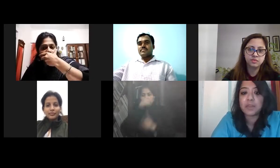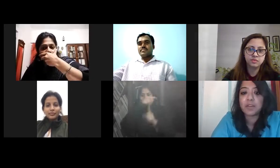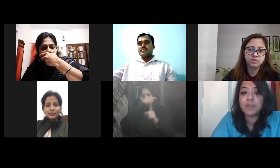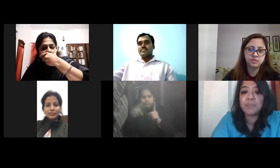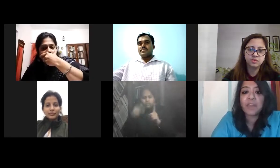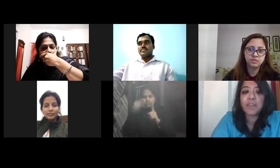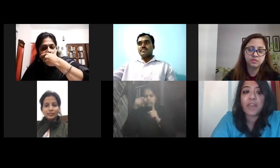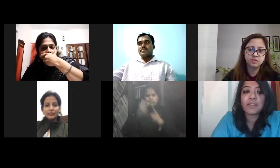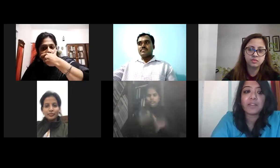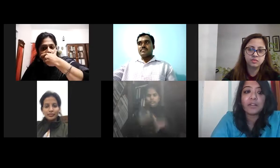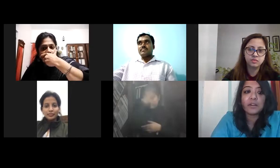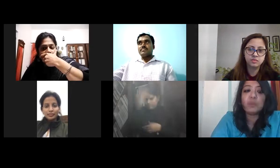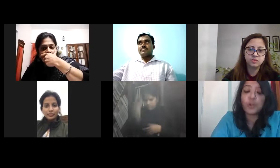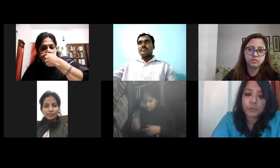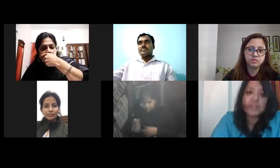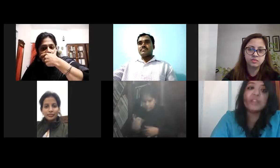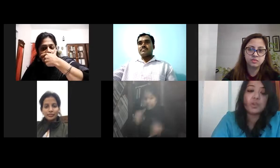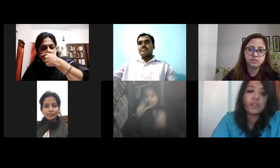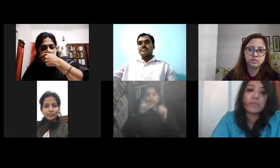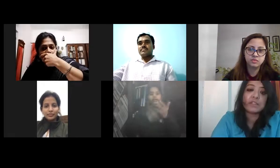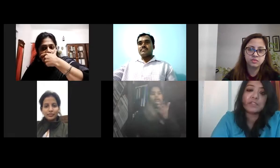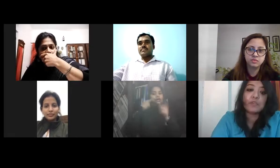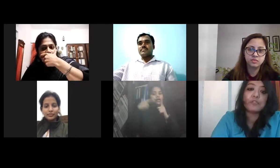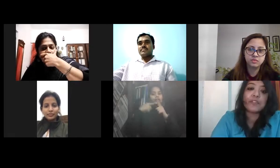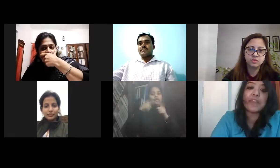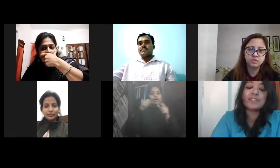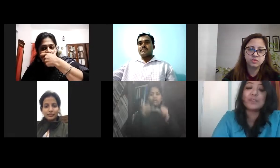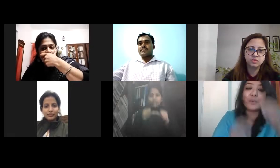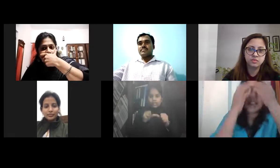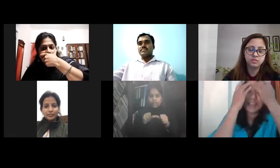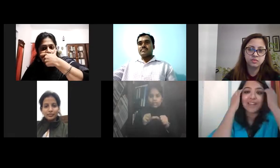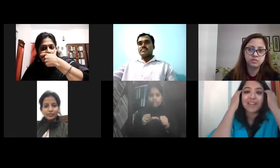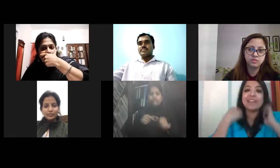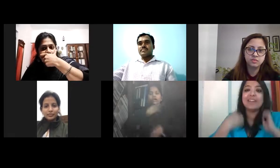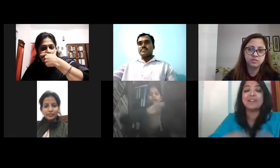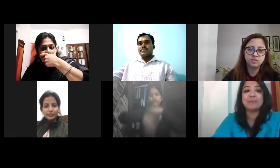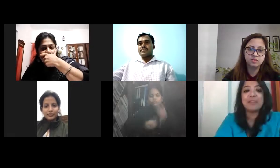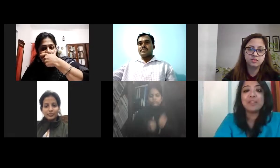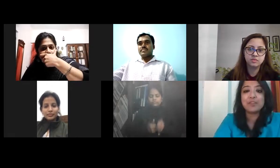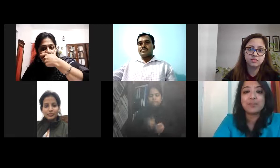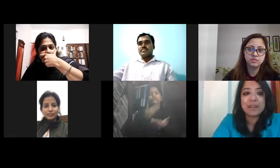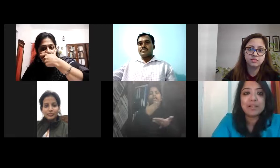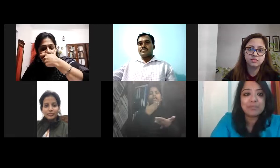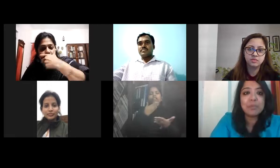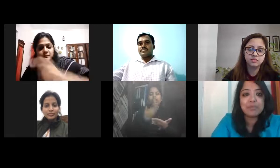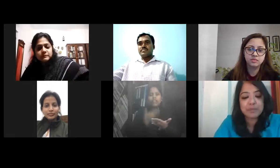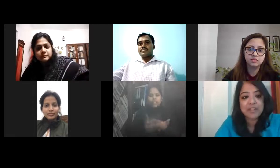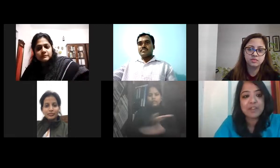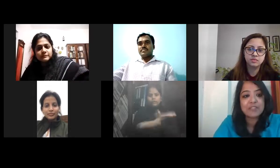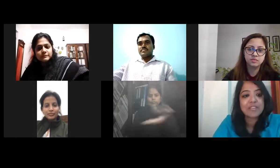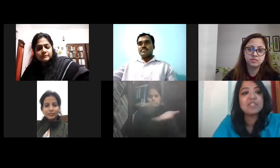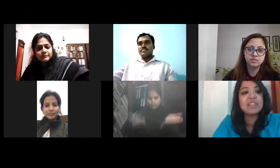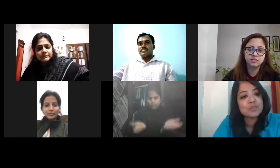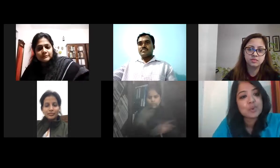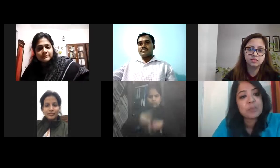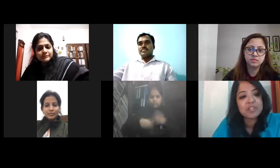as a speaker, and followed by the concluding remarks and the vote of thanks. So with that, I we've come to the end